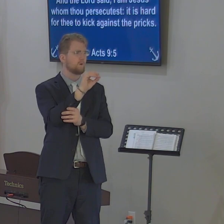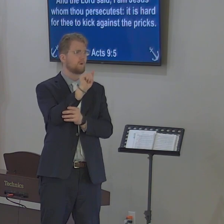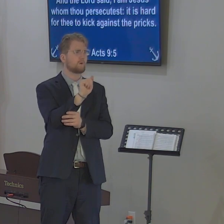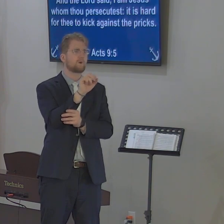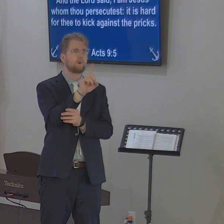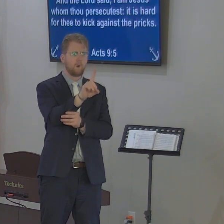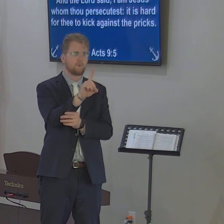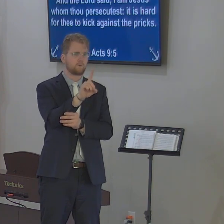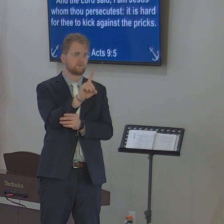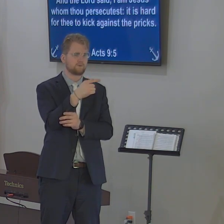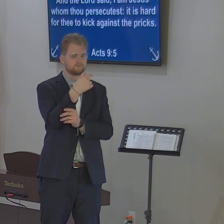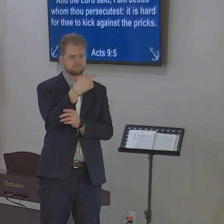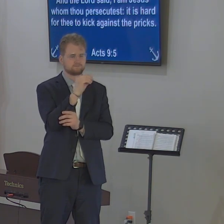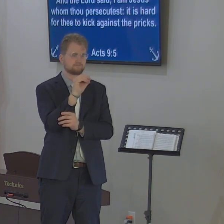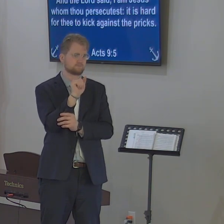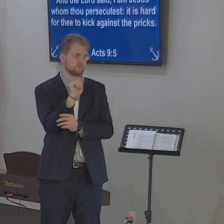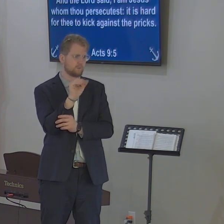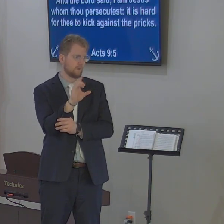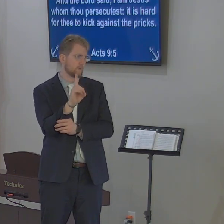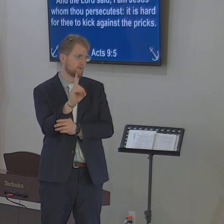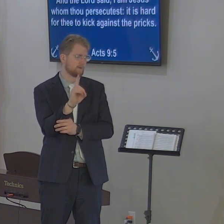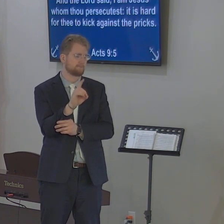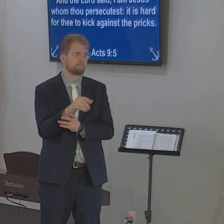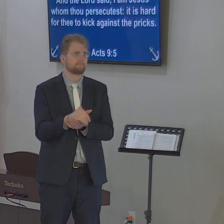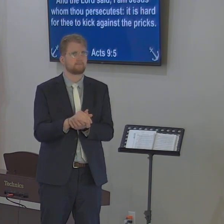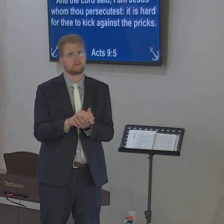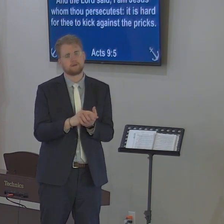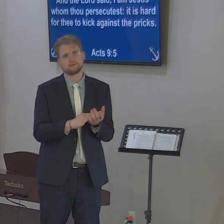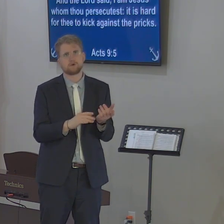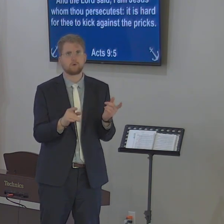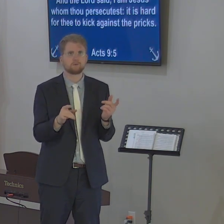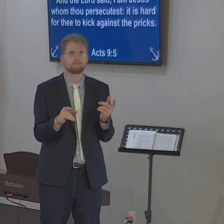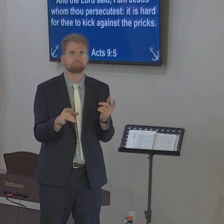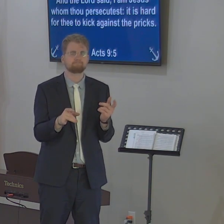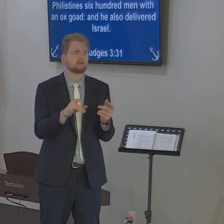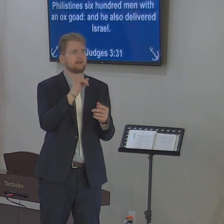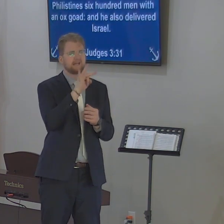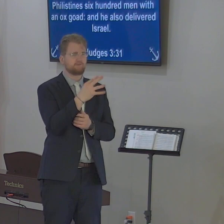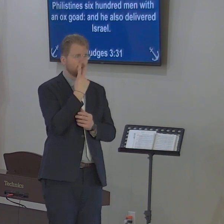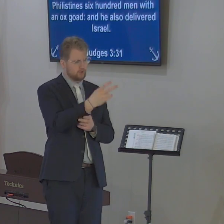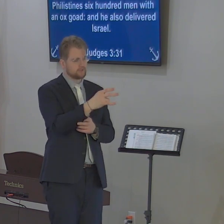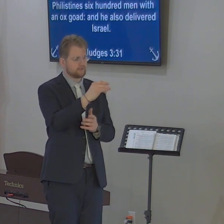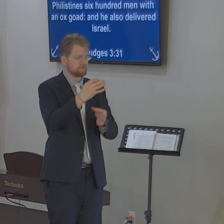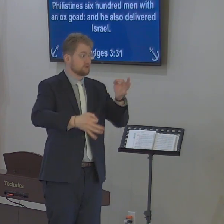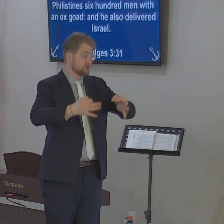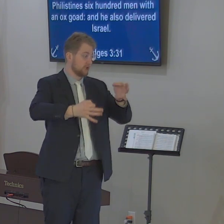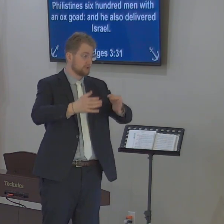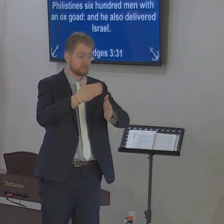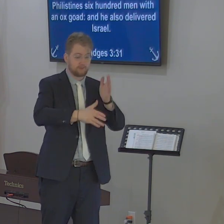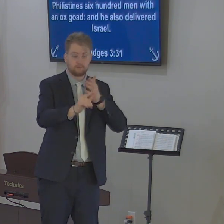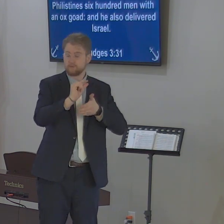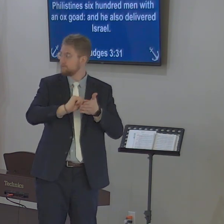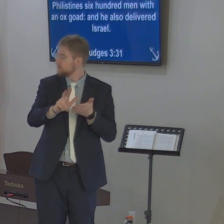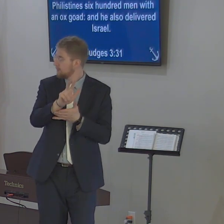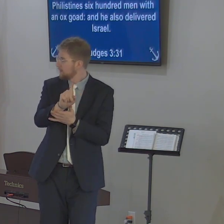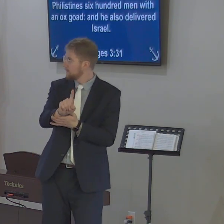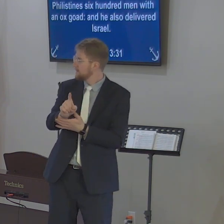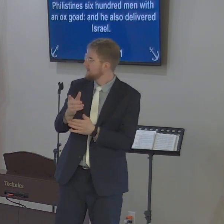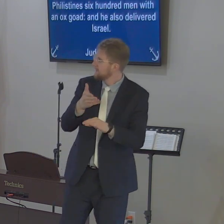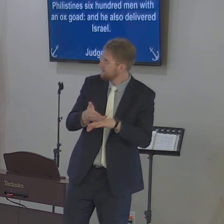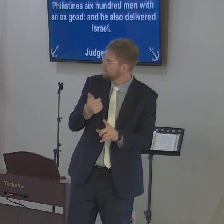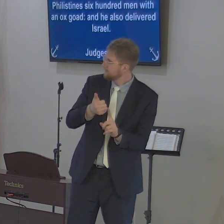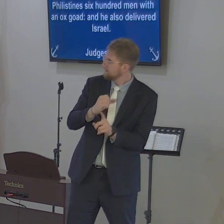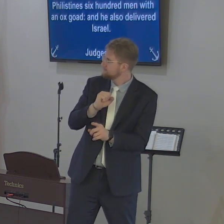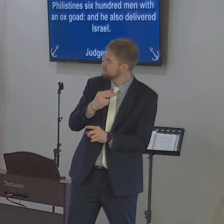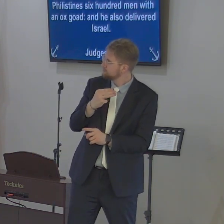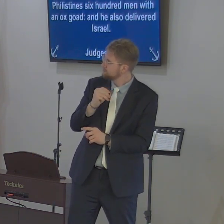Goad, okay? Would be an ox goad. If you look in Judges 3:31, or look up here real quick, it says, and after him was Shamgar, the son